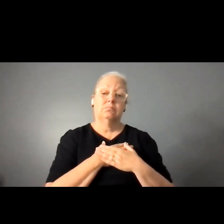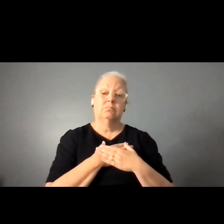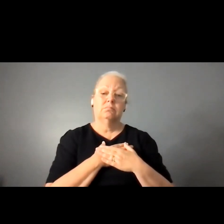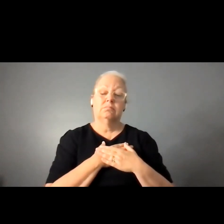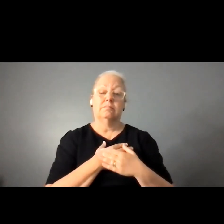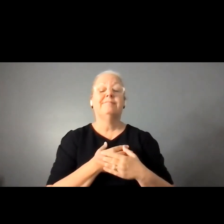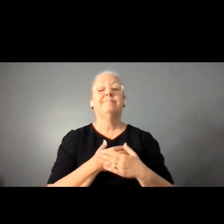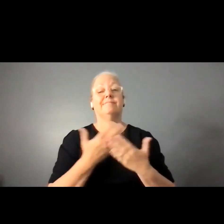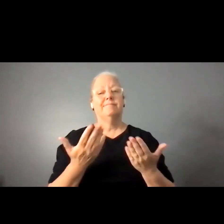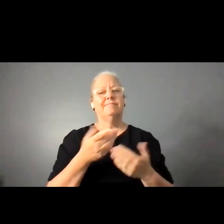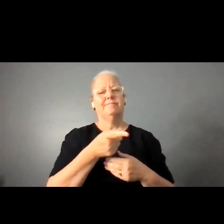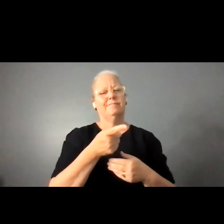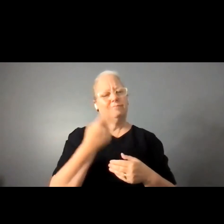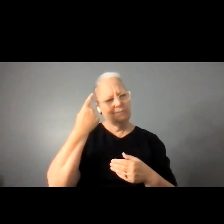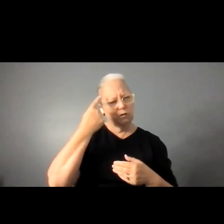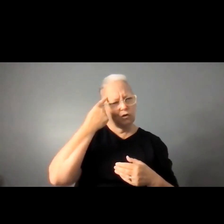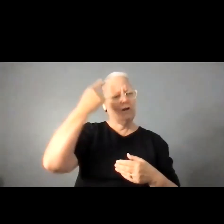the notion of